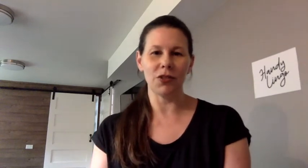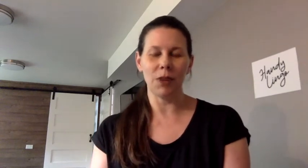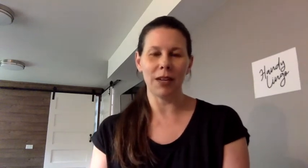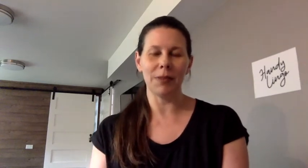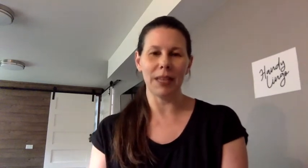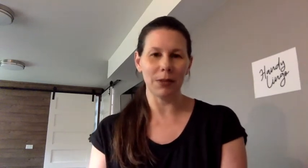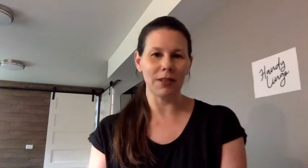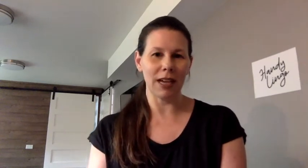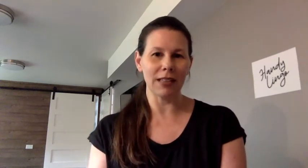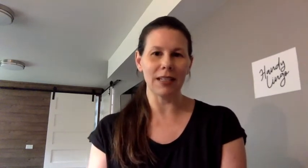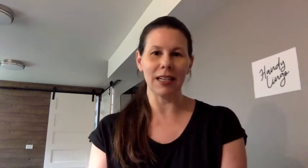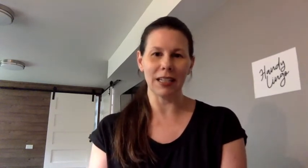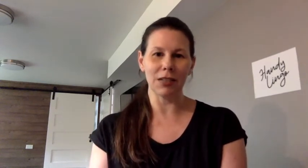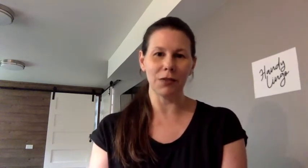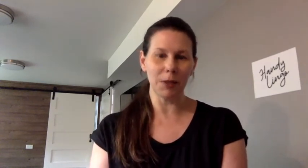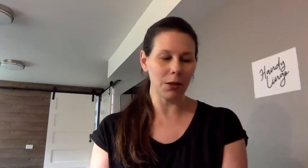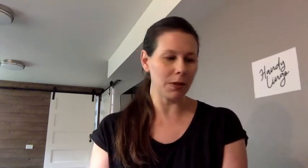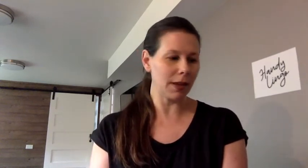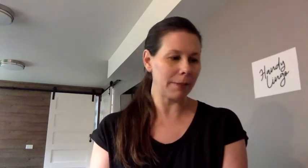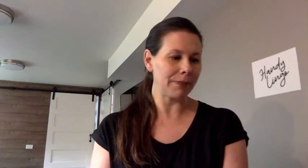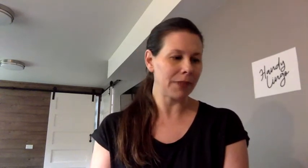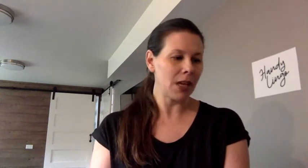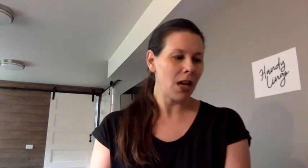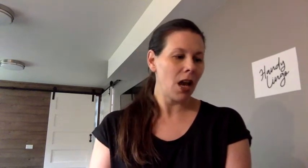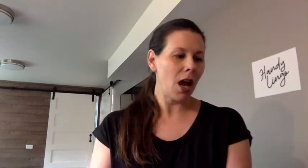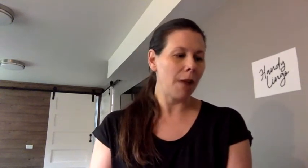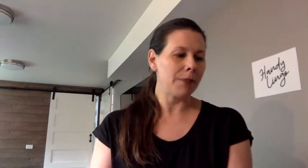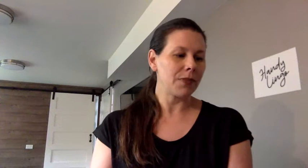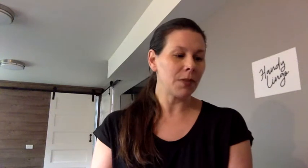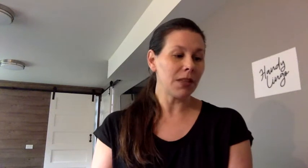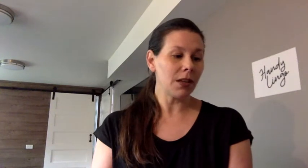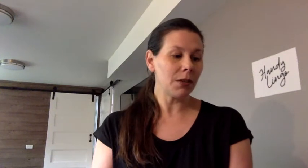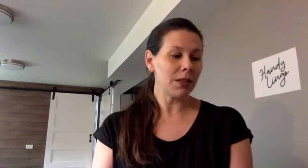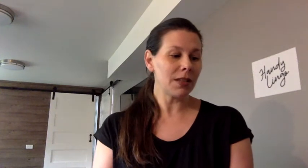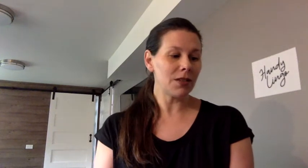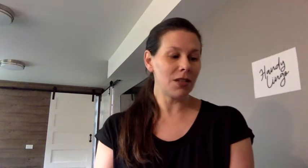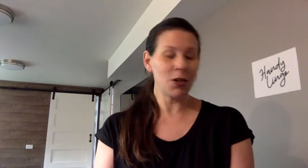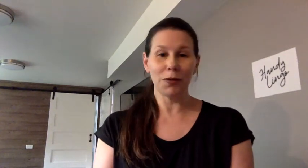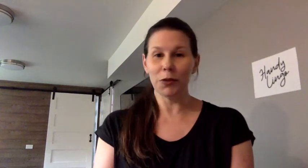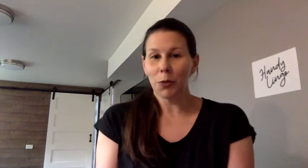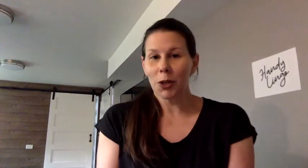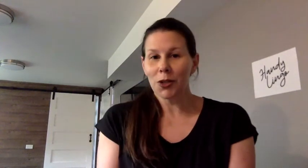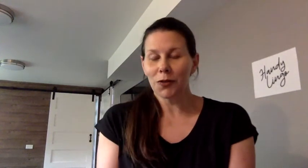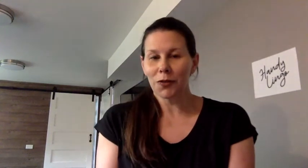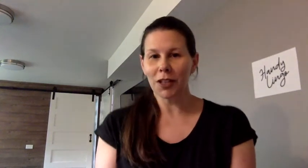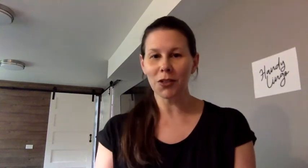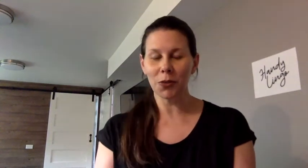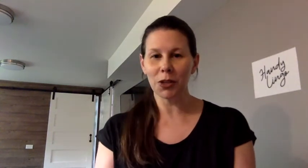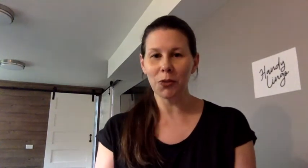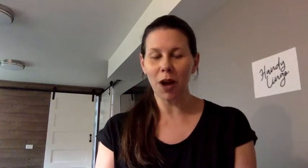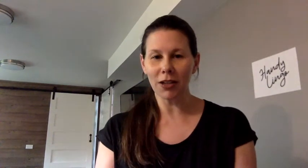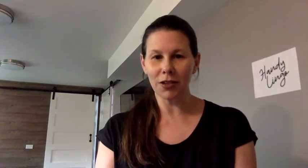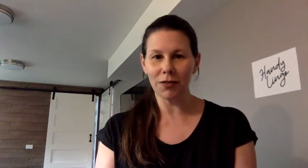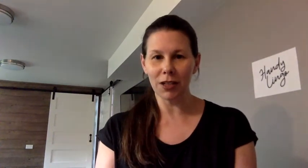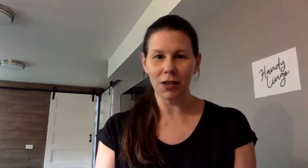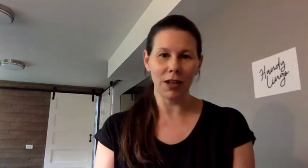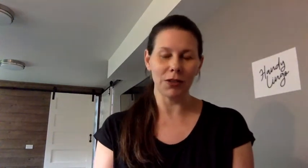way to play with signs and get kids familiar with them. Some of the other ones, I'll just teach you a few more just for fun. So when you watch the video on